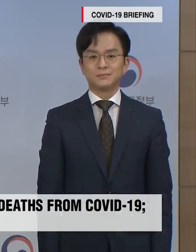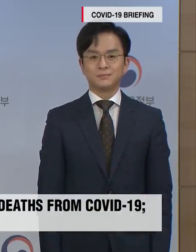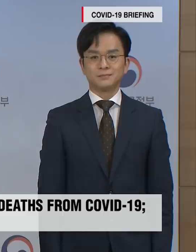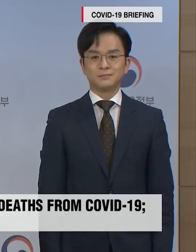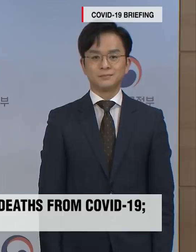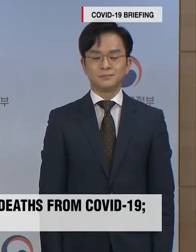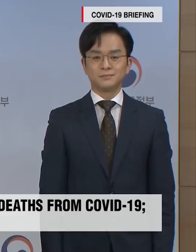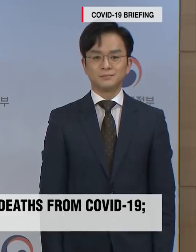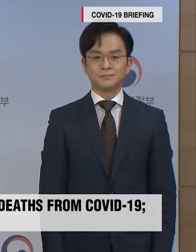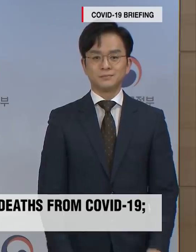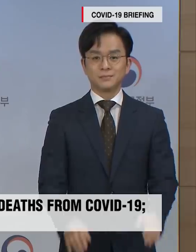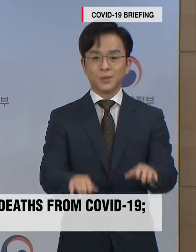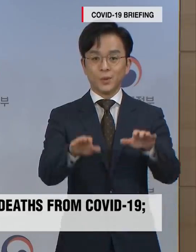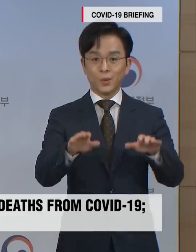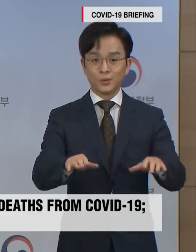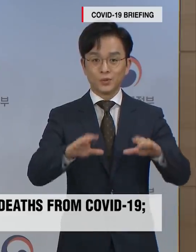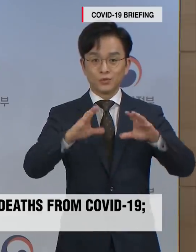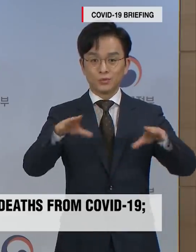members.